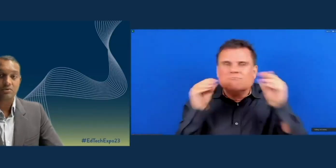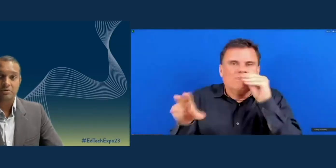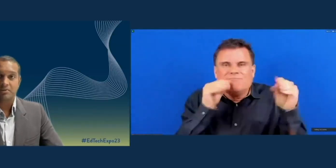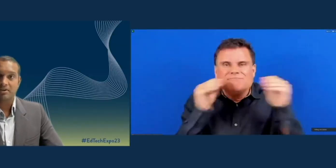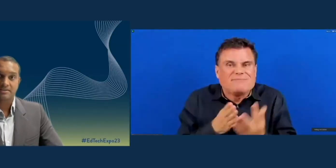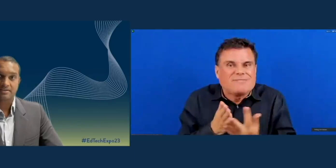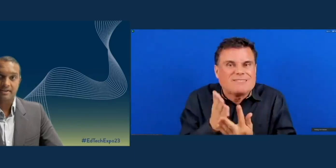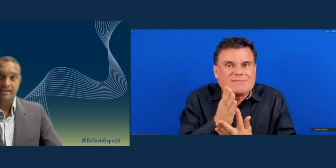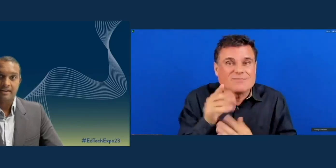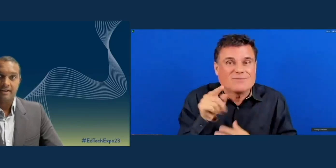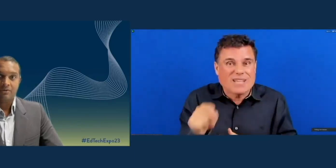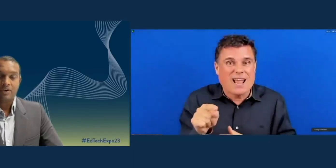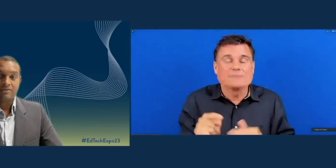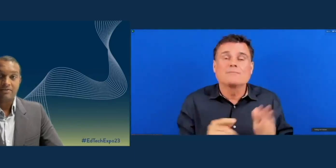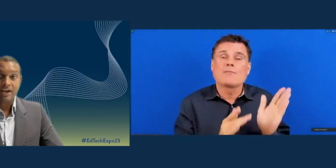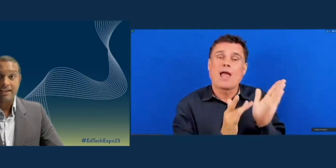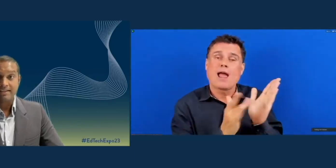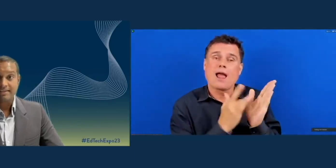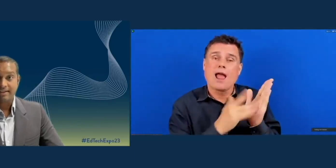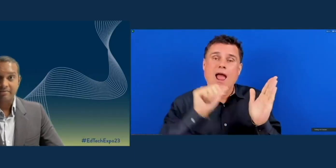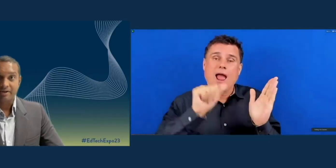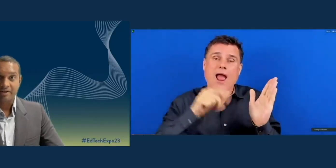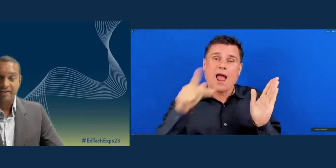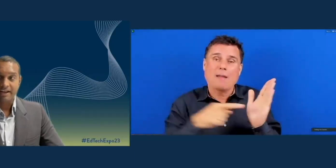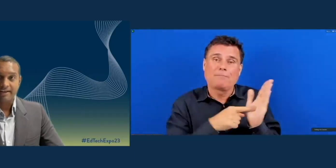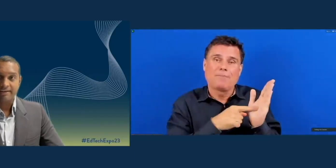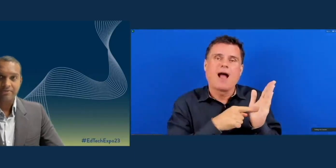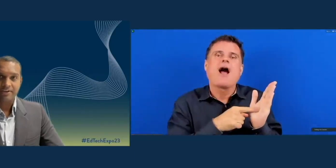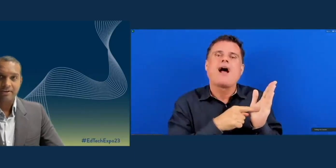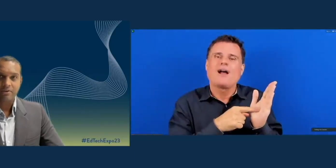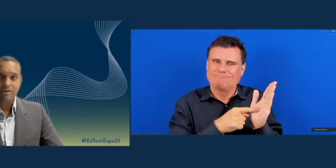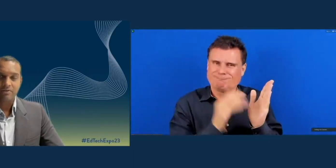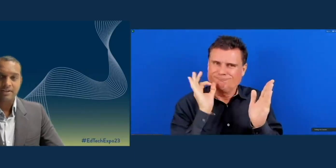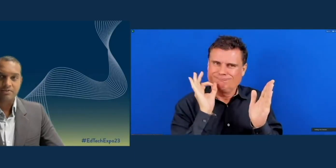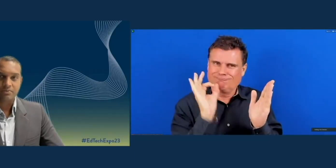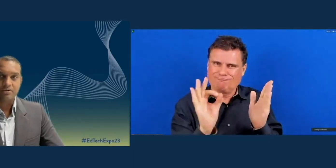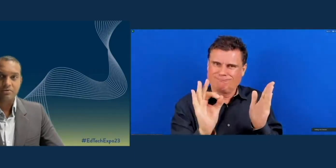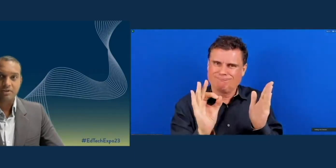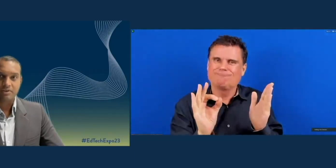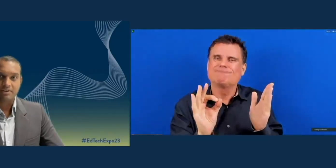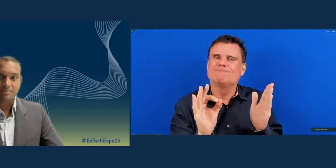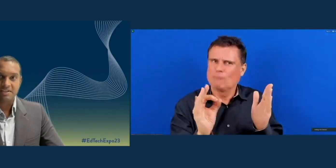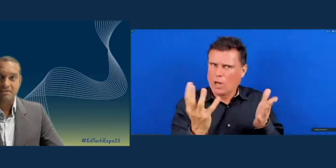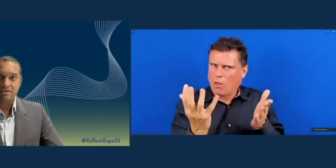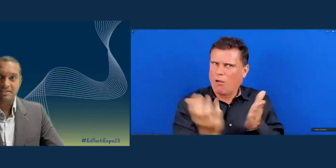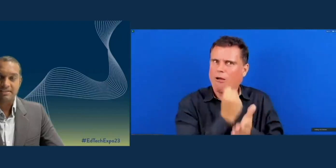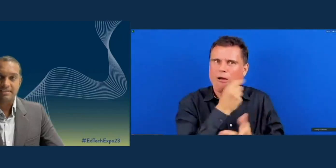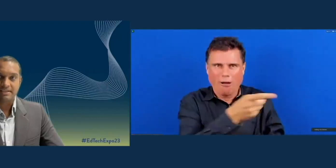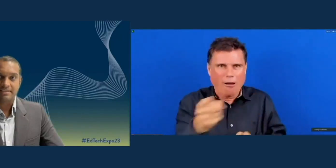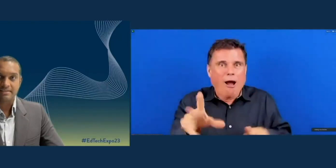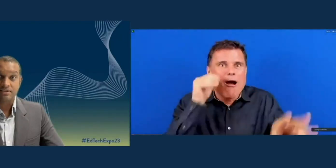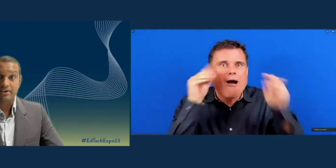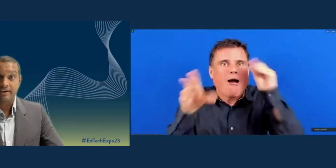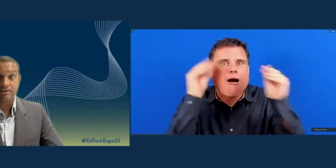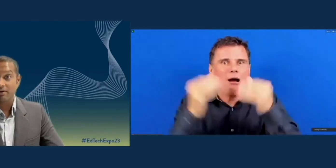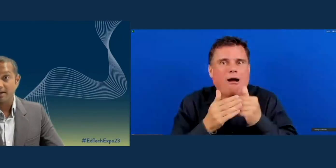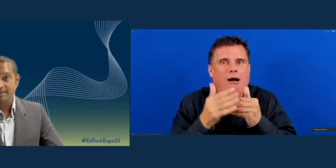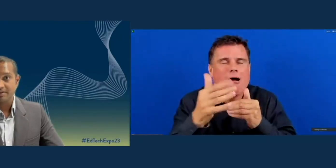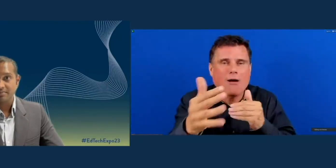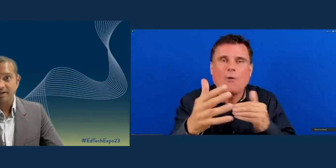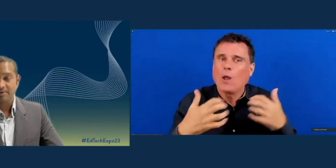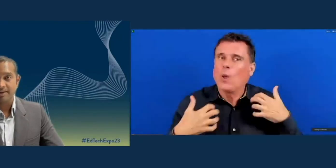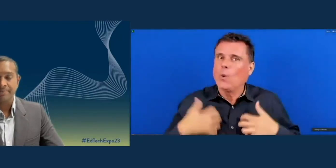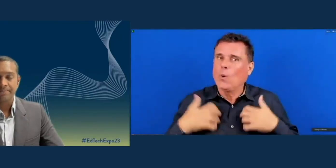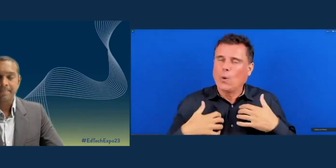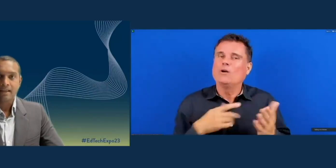almost all the boxes. We are really excited about it, and we figure one of the ways we could work with this piece of content is to create a